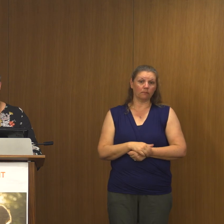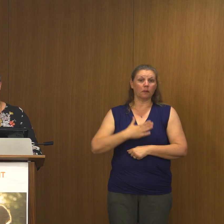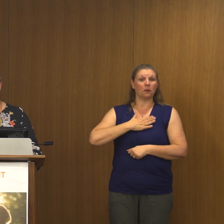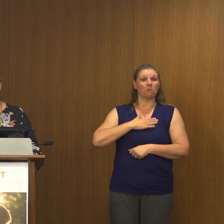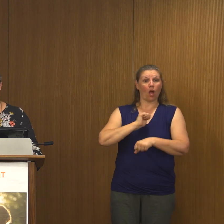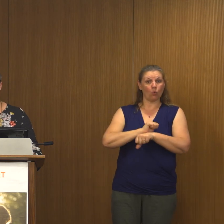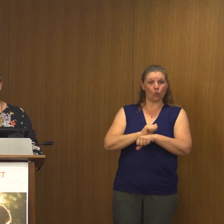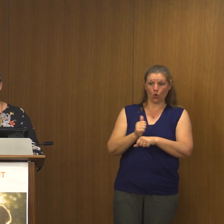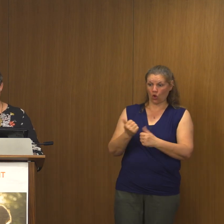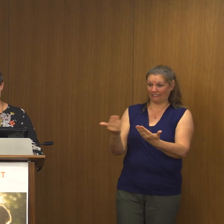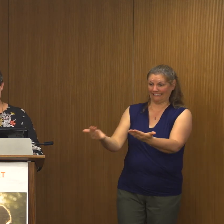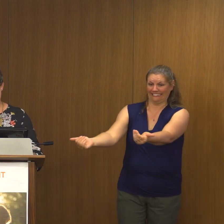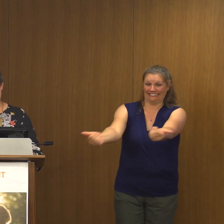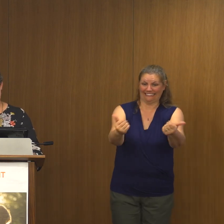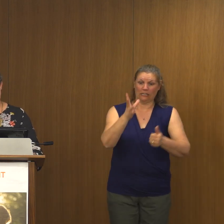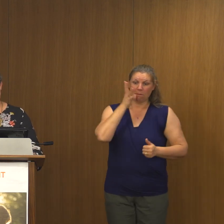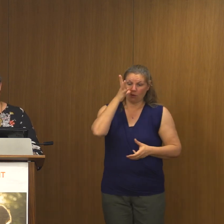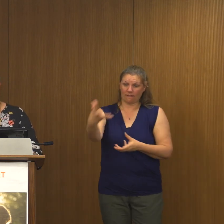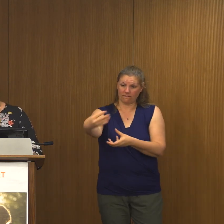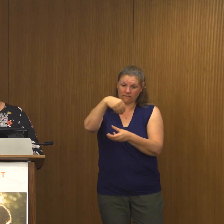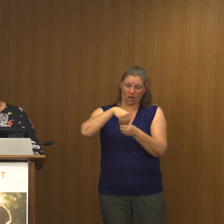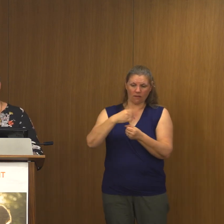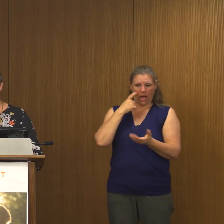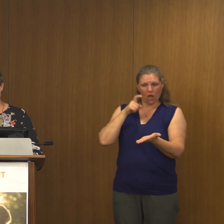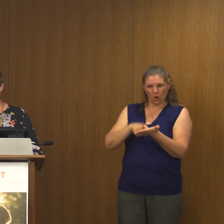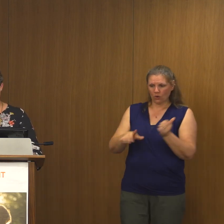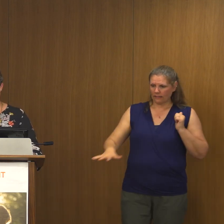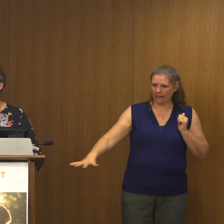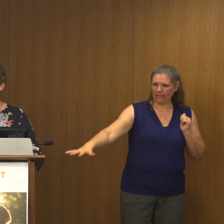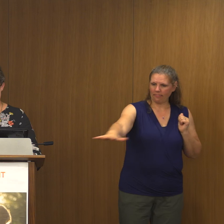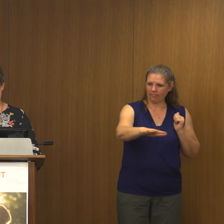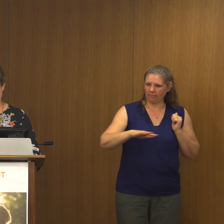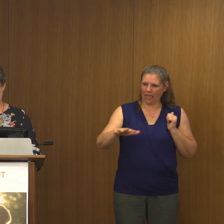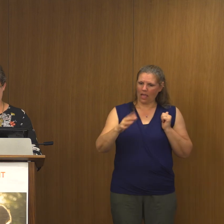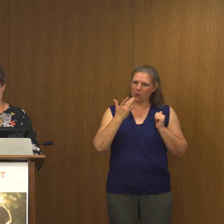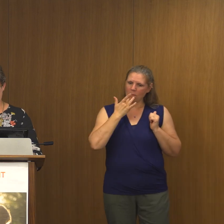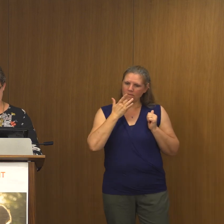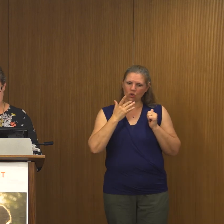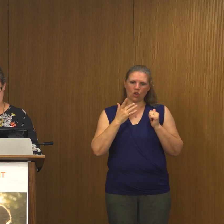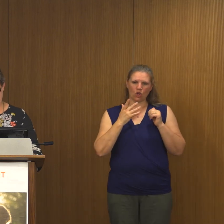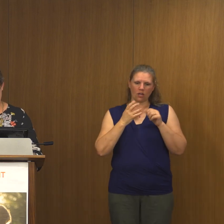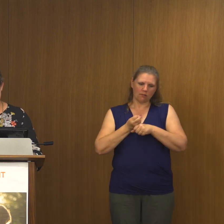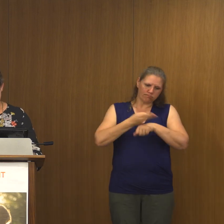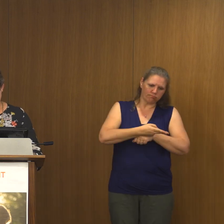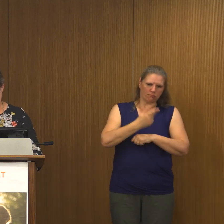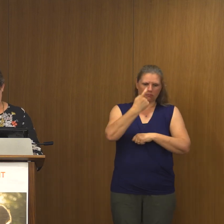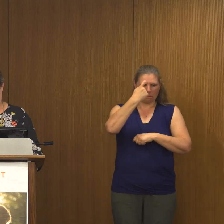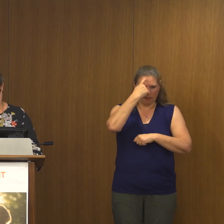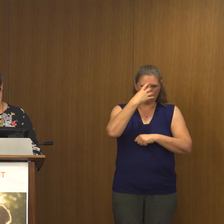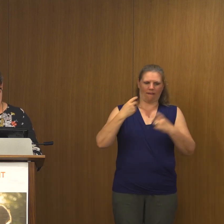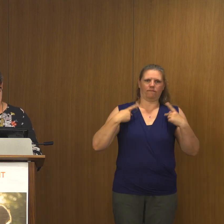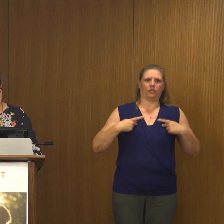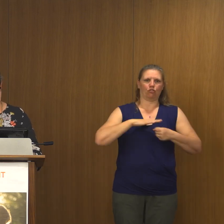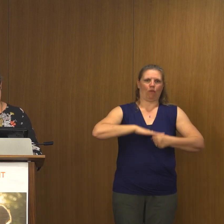parents, I see a generation of them who are seeking a way to step beyond both the physical and mental stress. They see potential